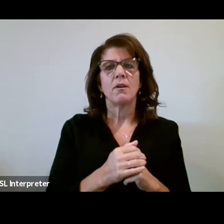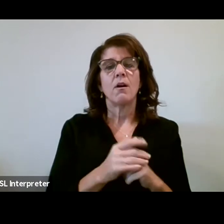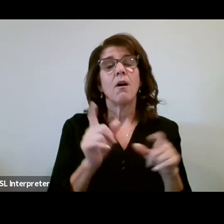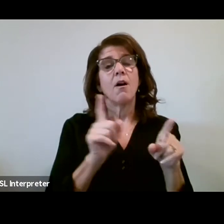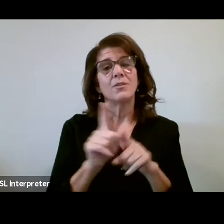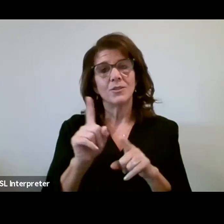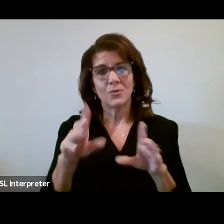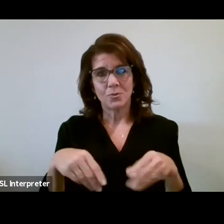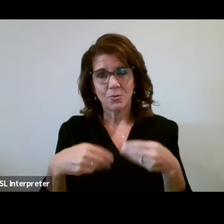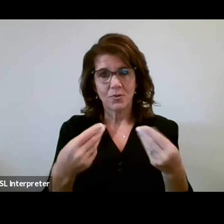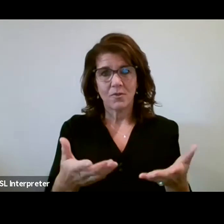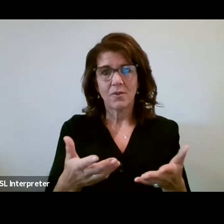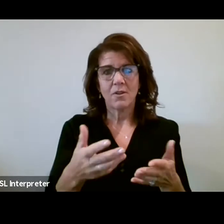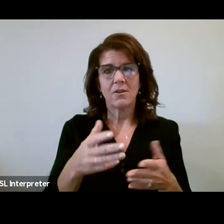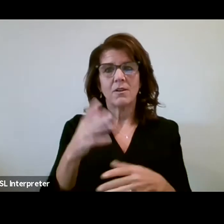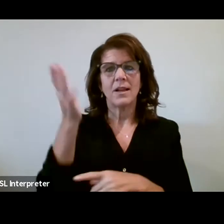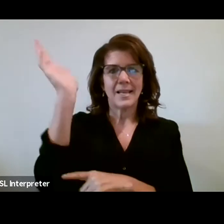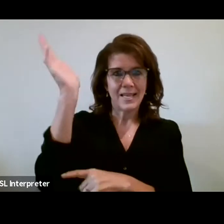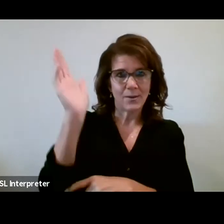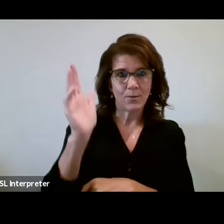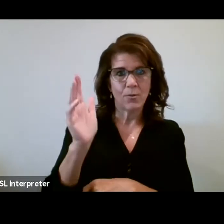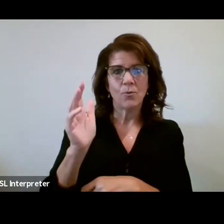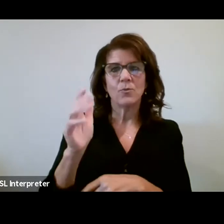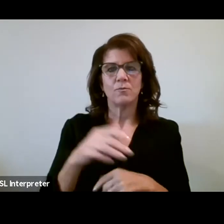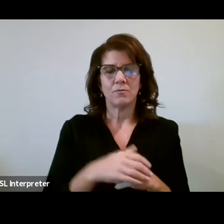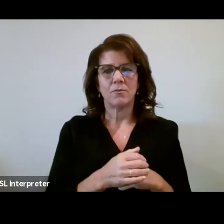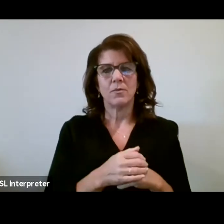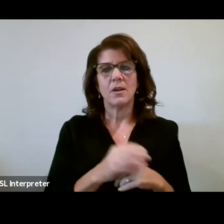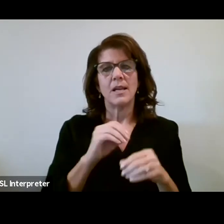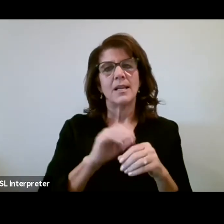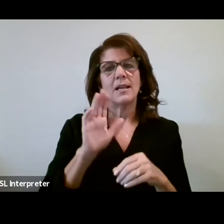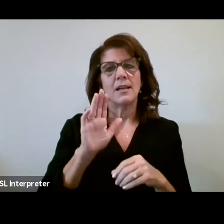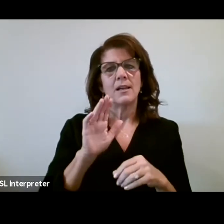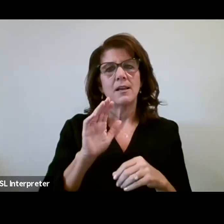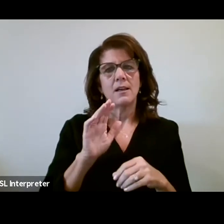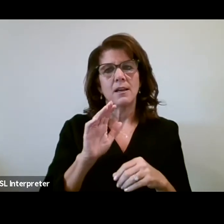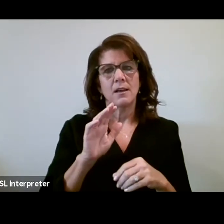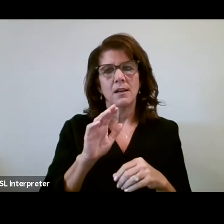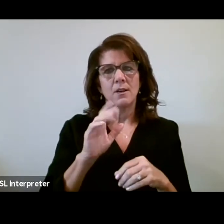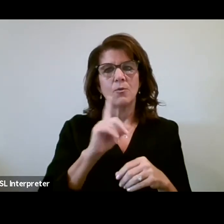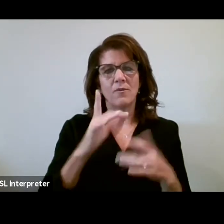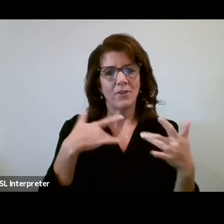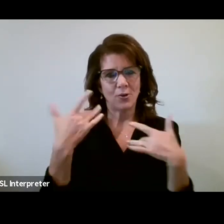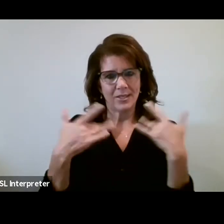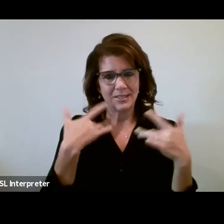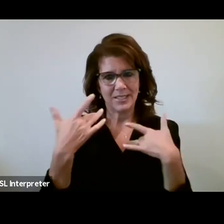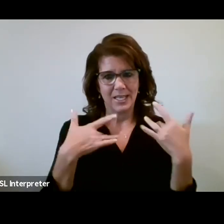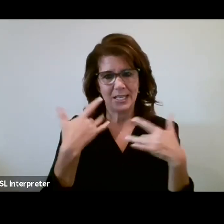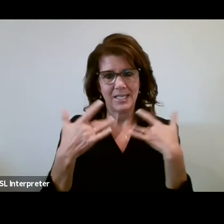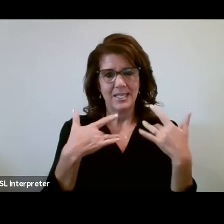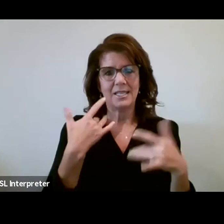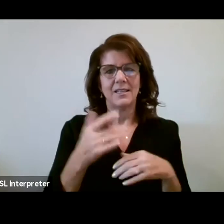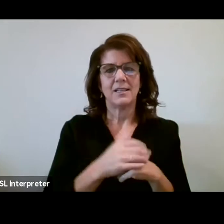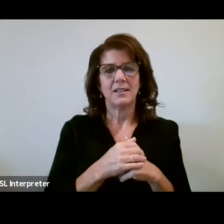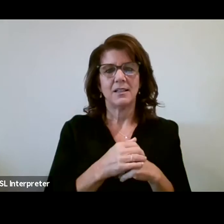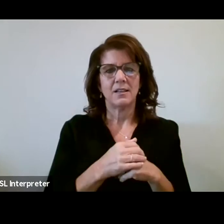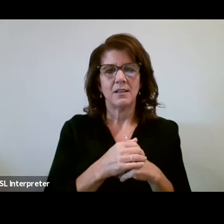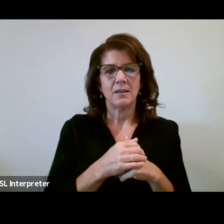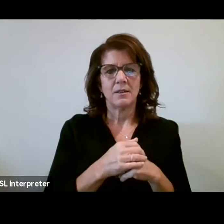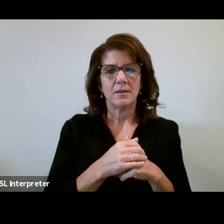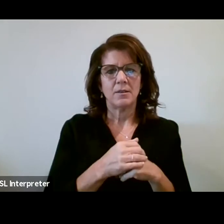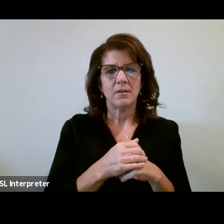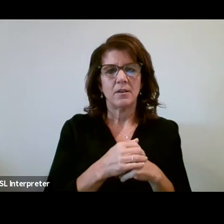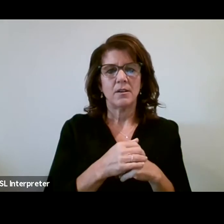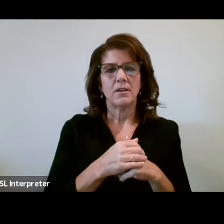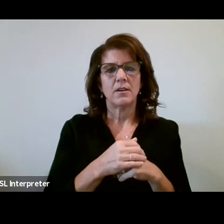also provide the keynote address in her role, which we're very excited about, as